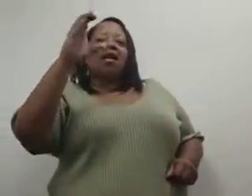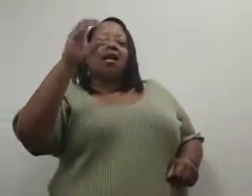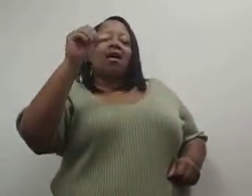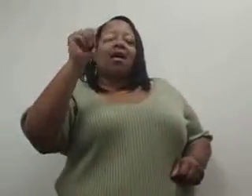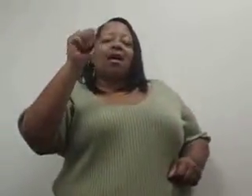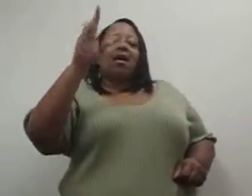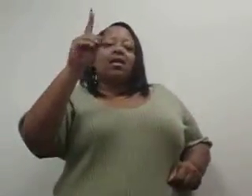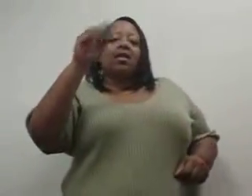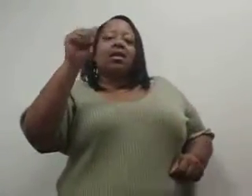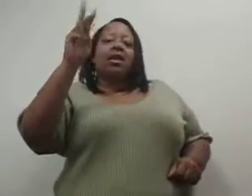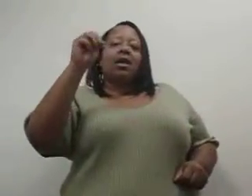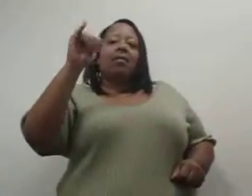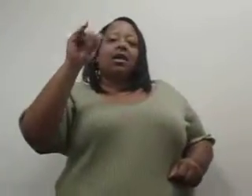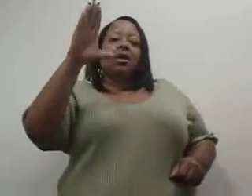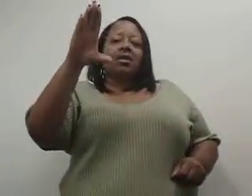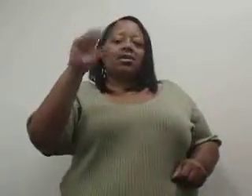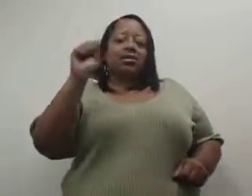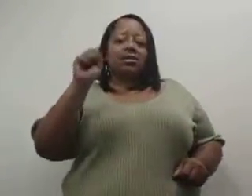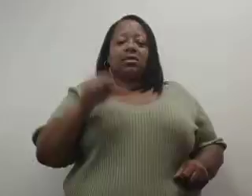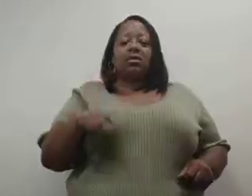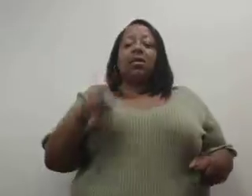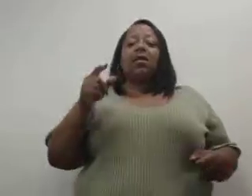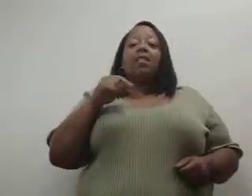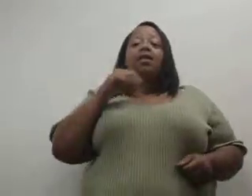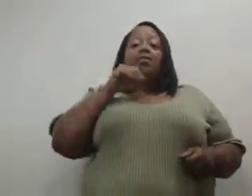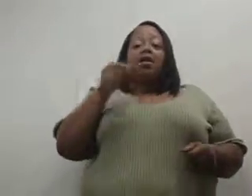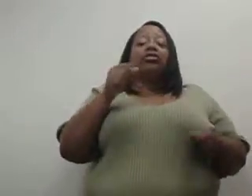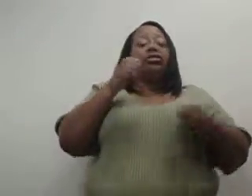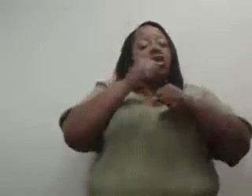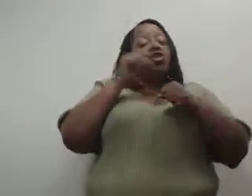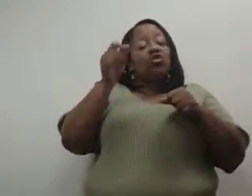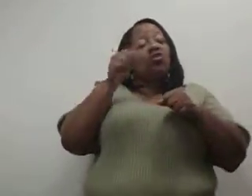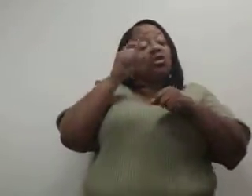reading, writing, and research projects for your students at all levels, and to add